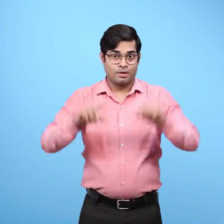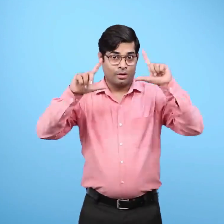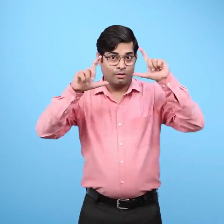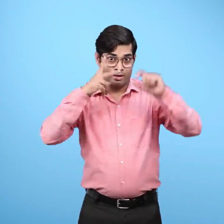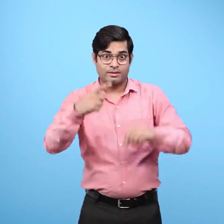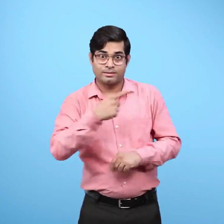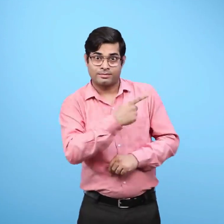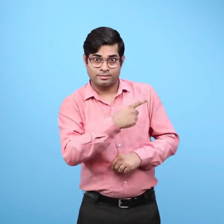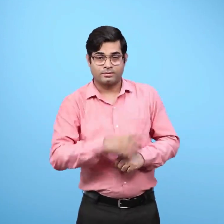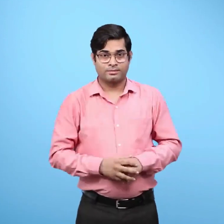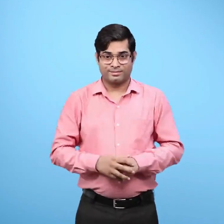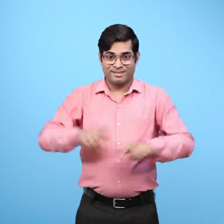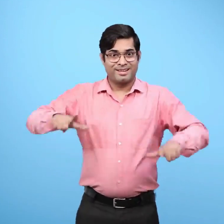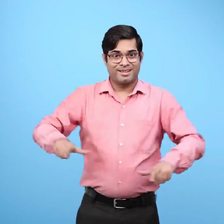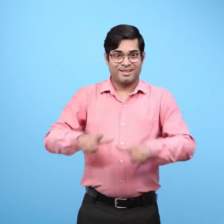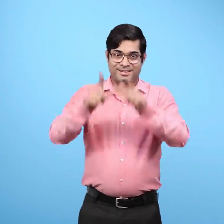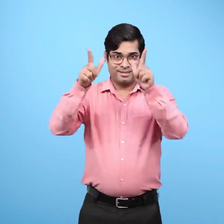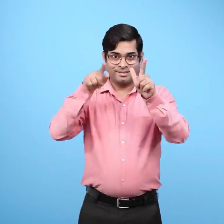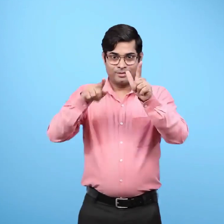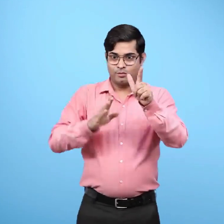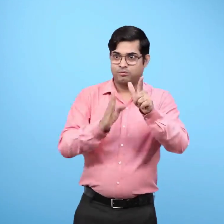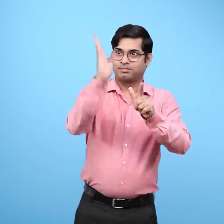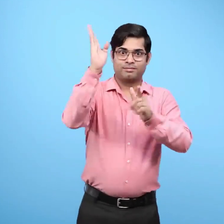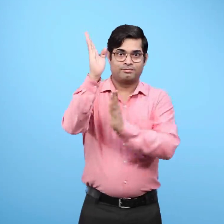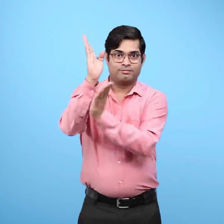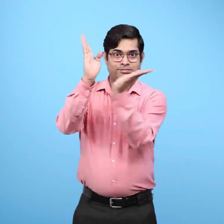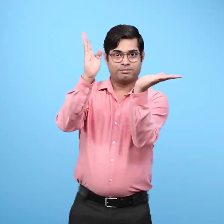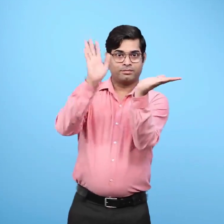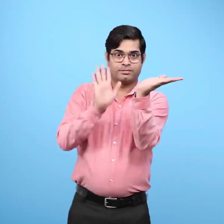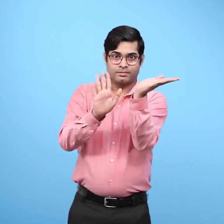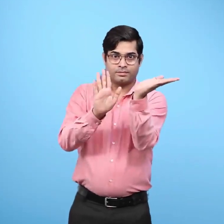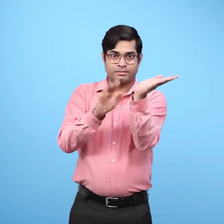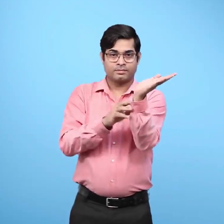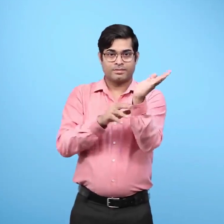In the picture, mark angles between the two branches.